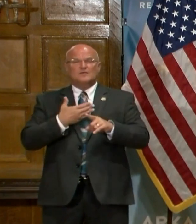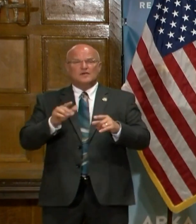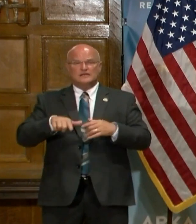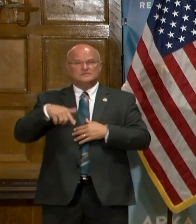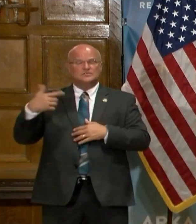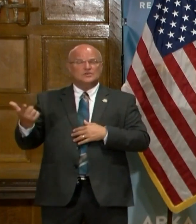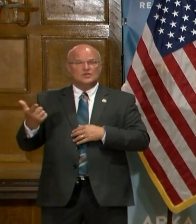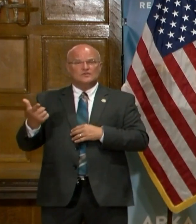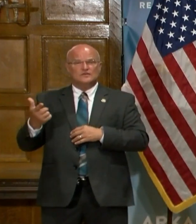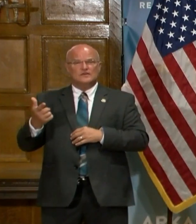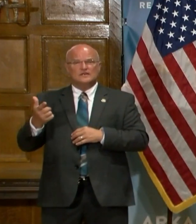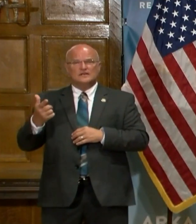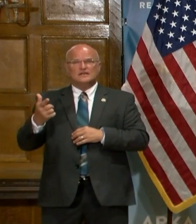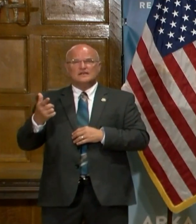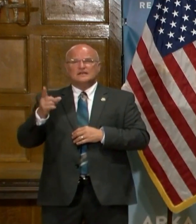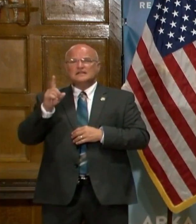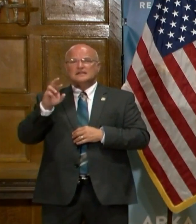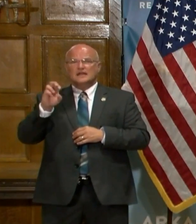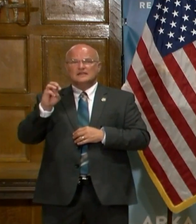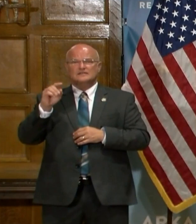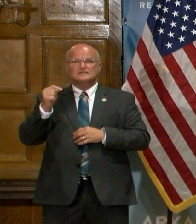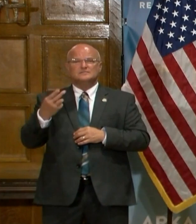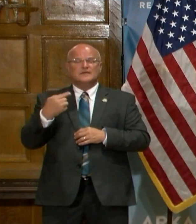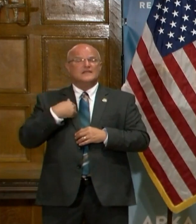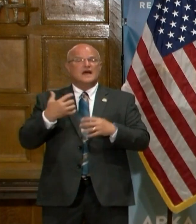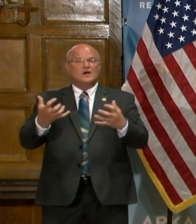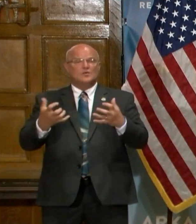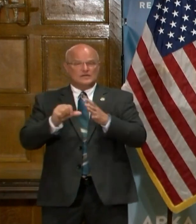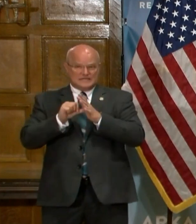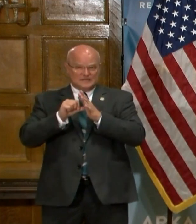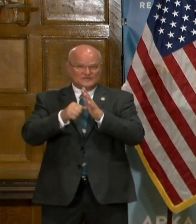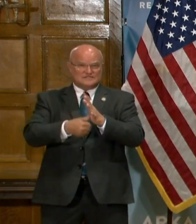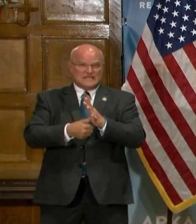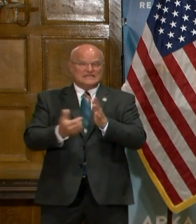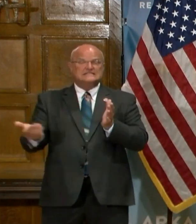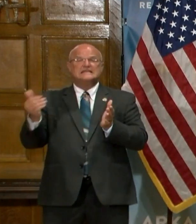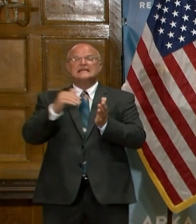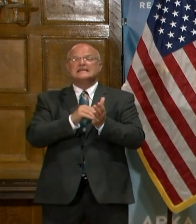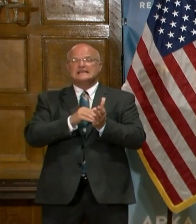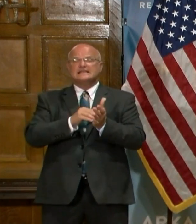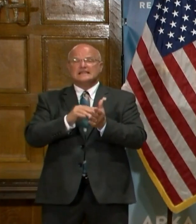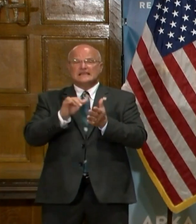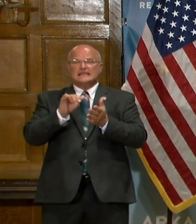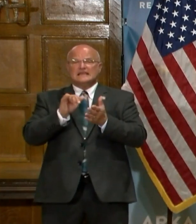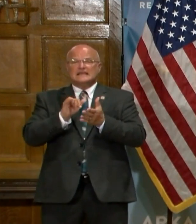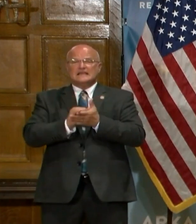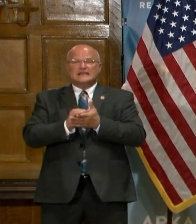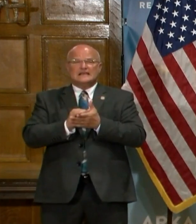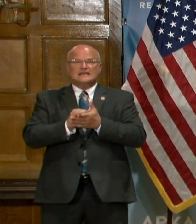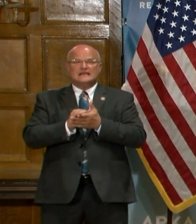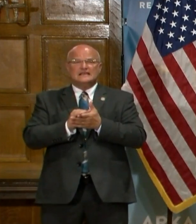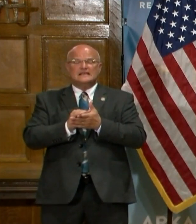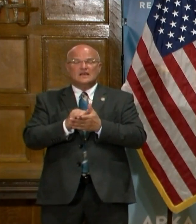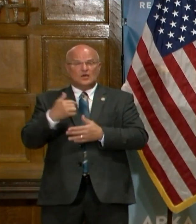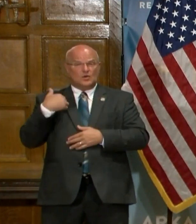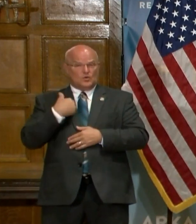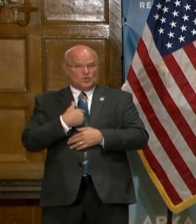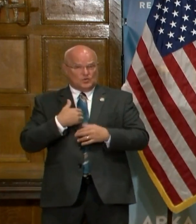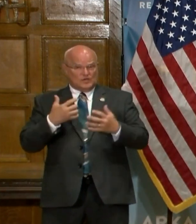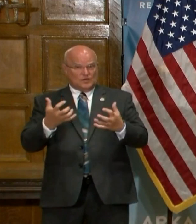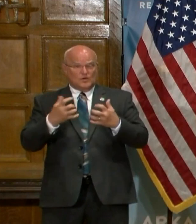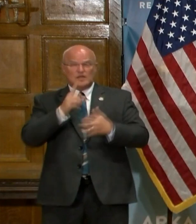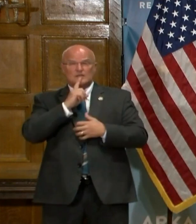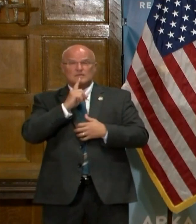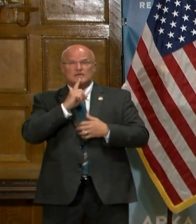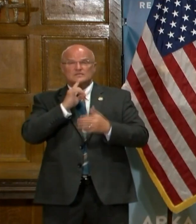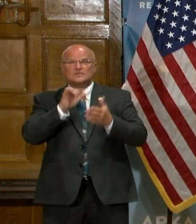turn it over to Dr. Smith, I wanted to emphasize again that We want to